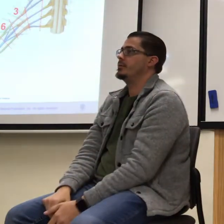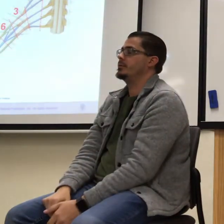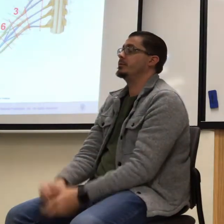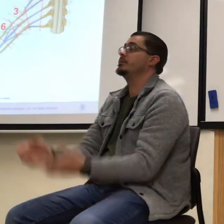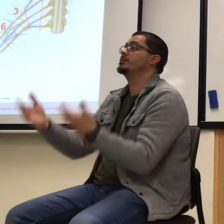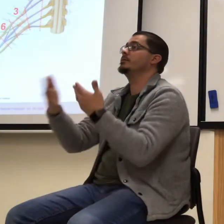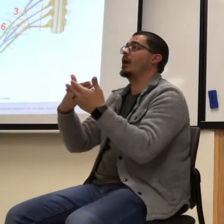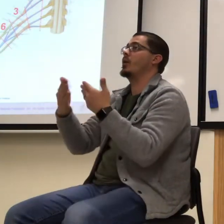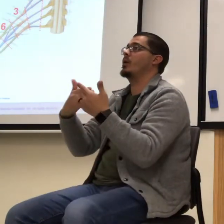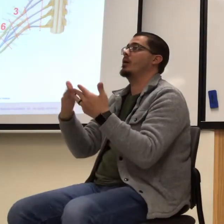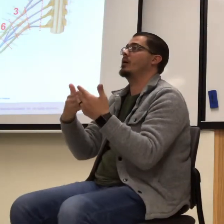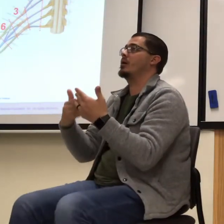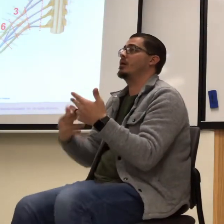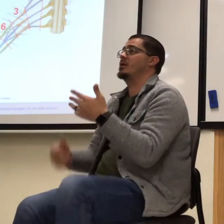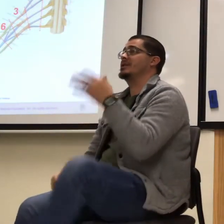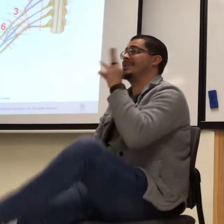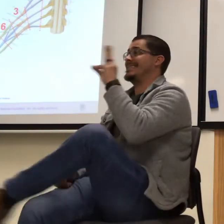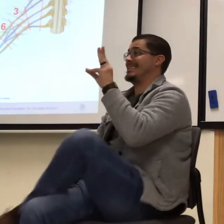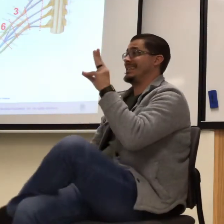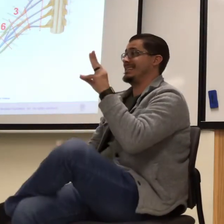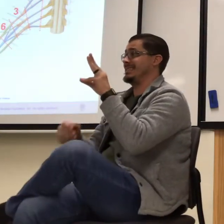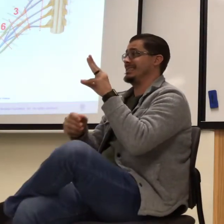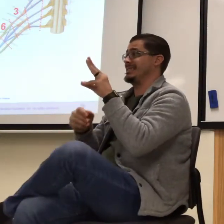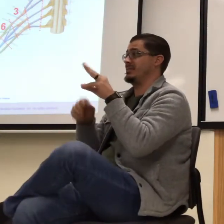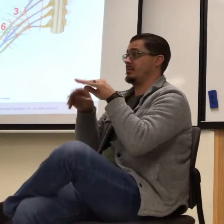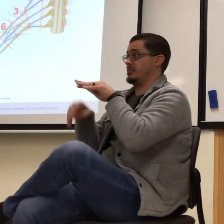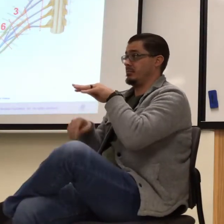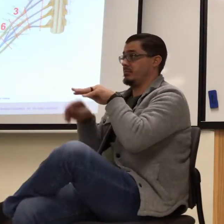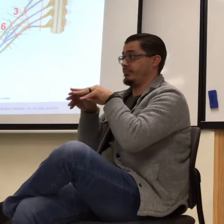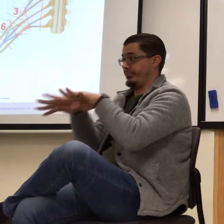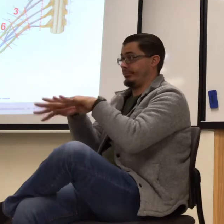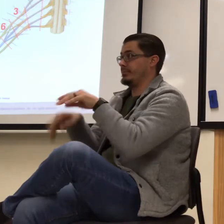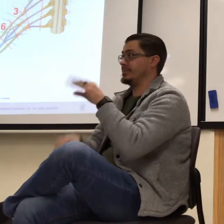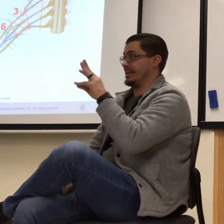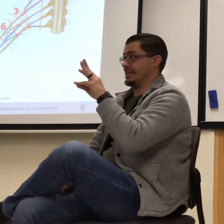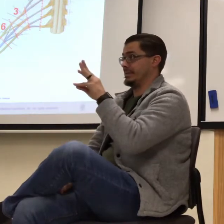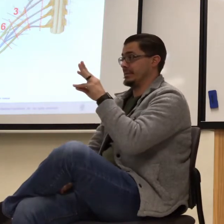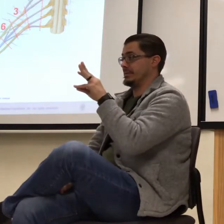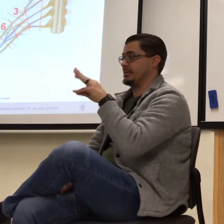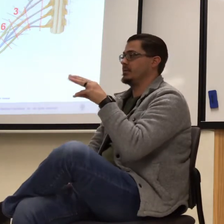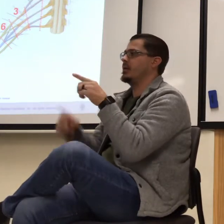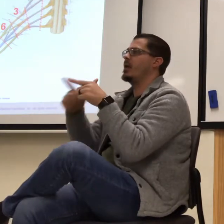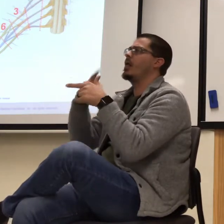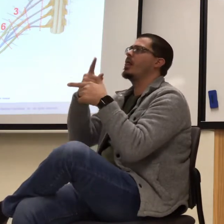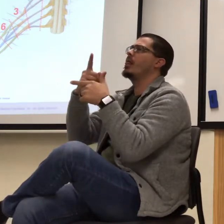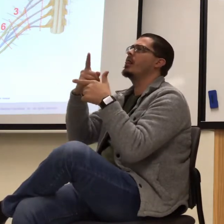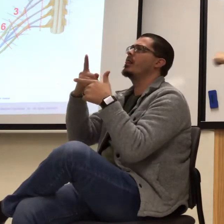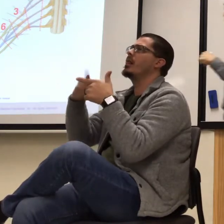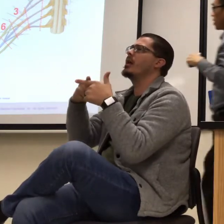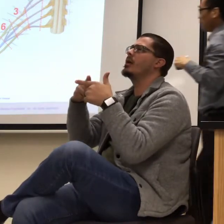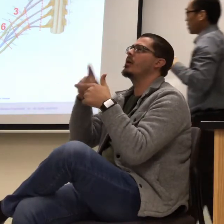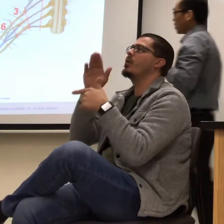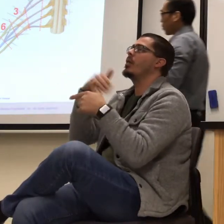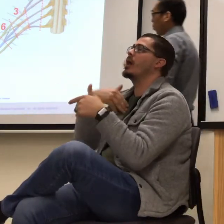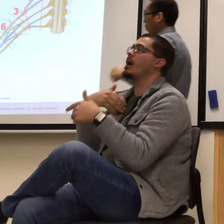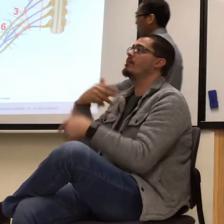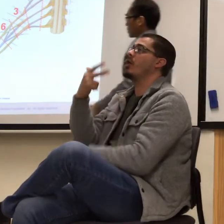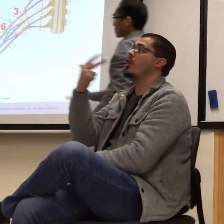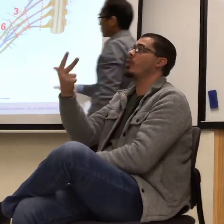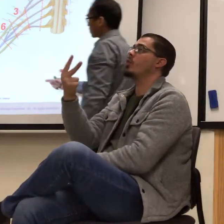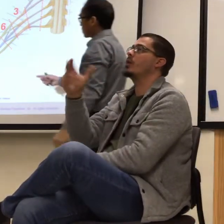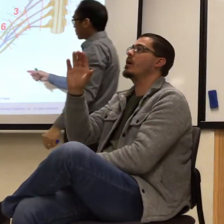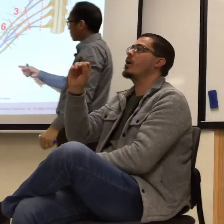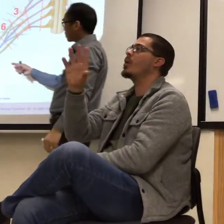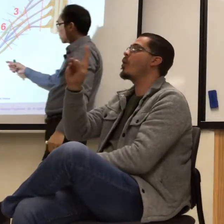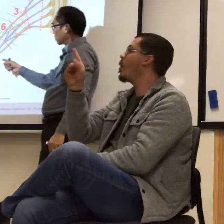Anyways, six divisions, and what we get are three